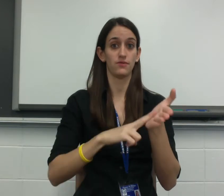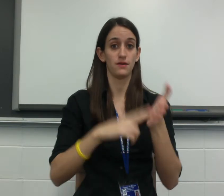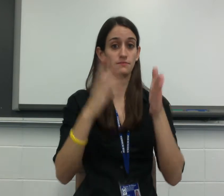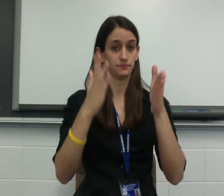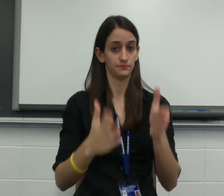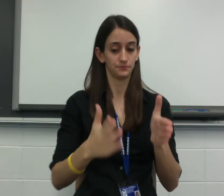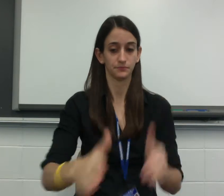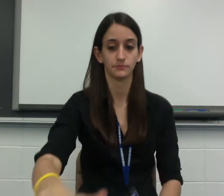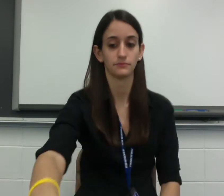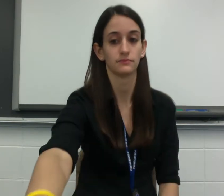them.